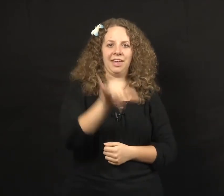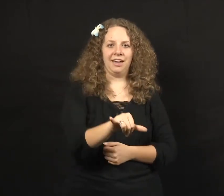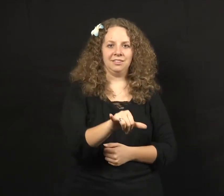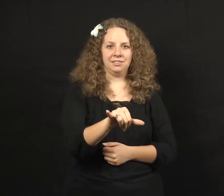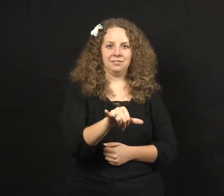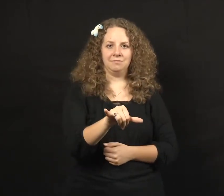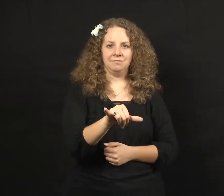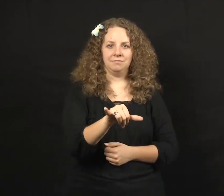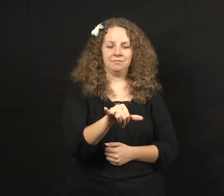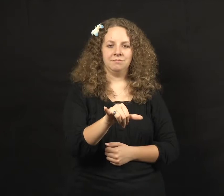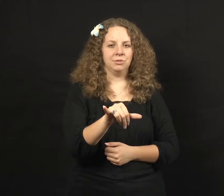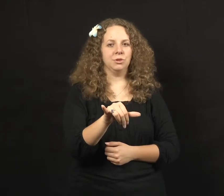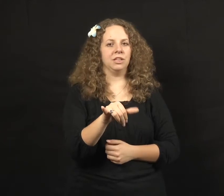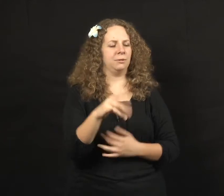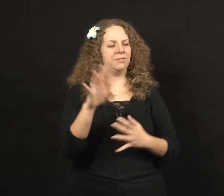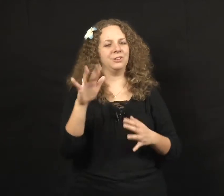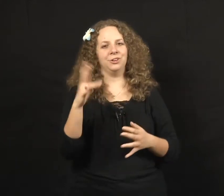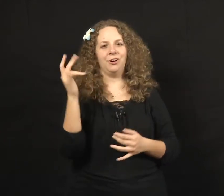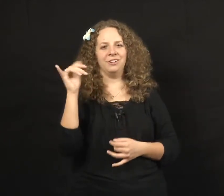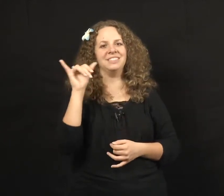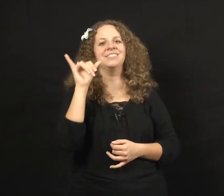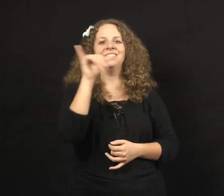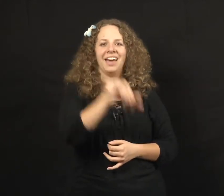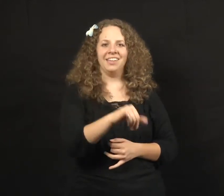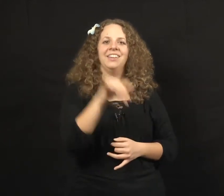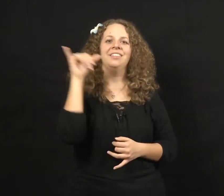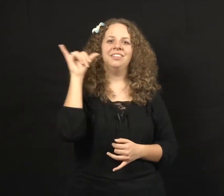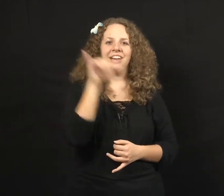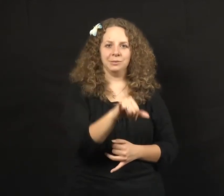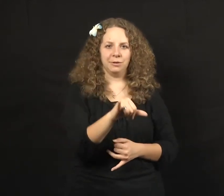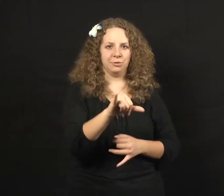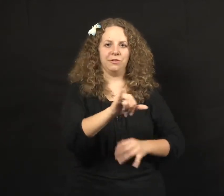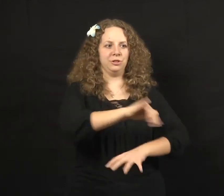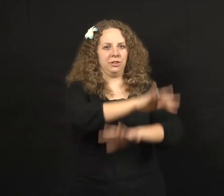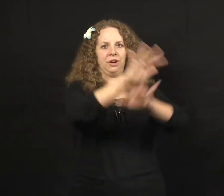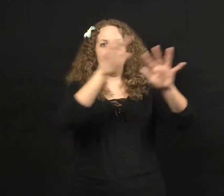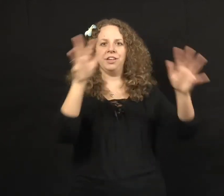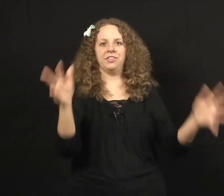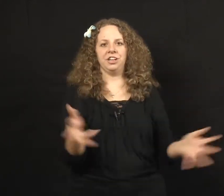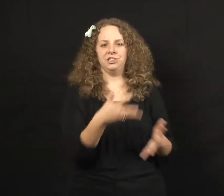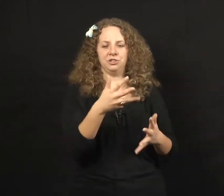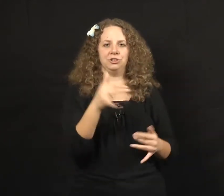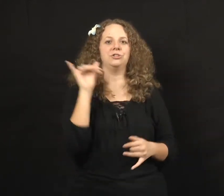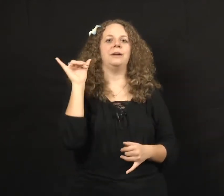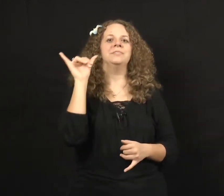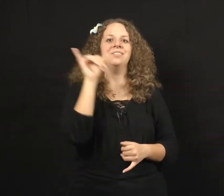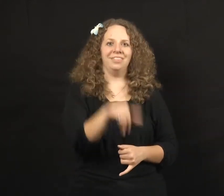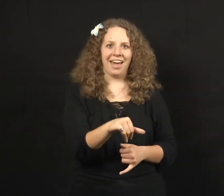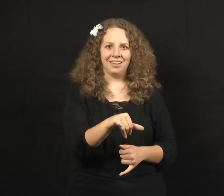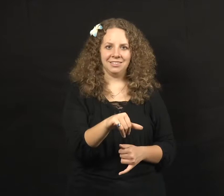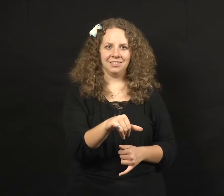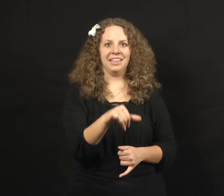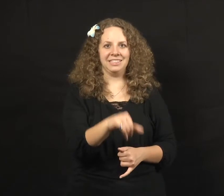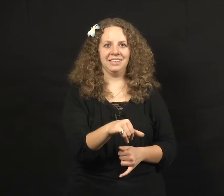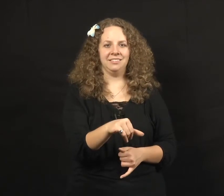That. So like referring to, oh, it's that. That's what I was referring to, like all that I just described. That. That's it.